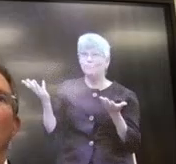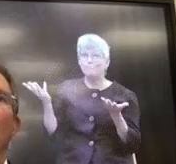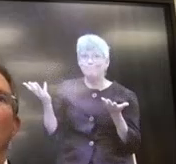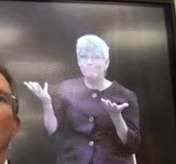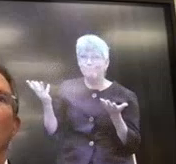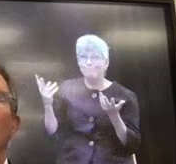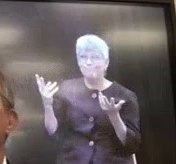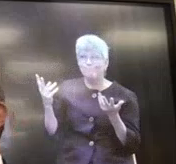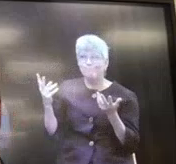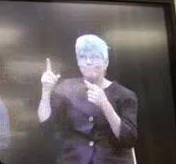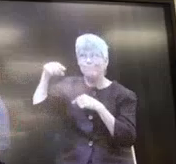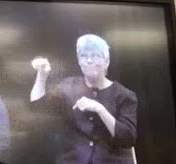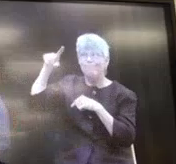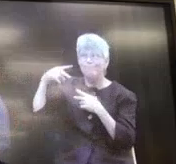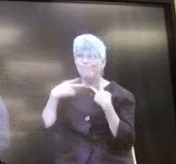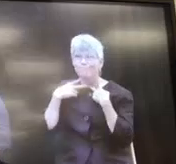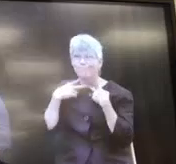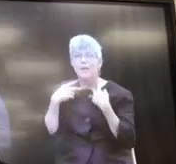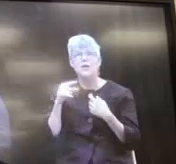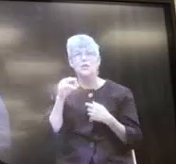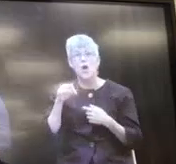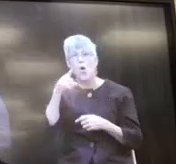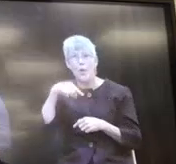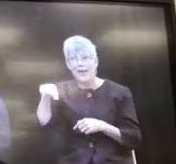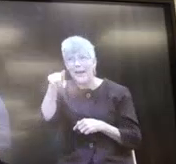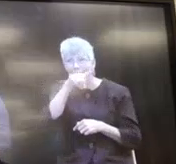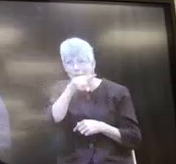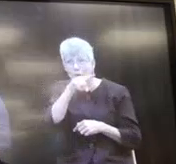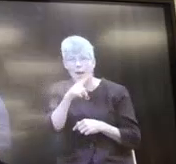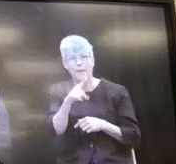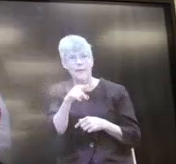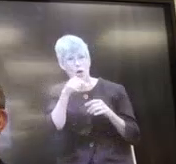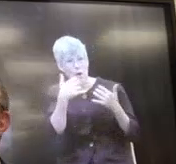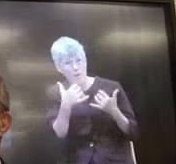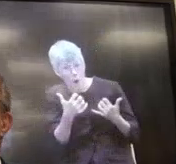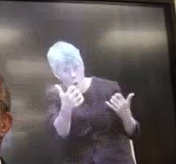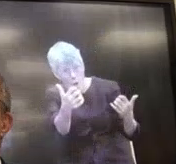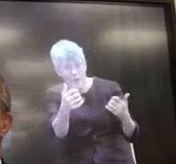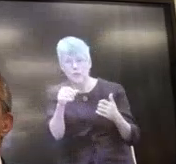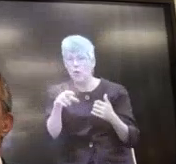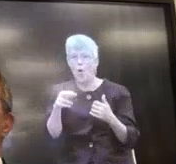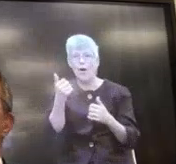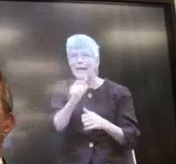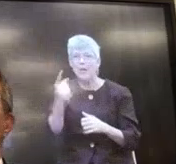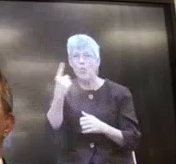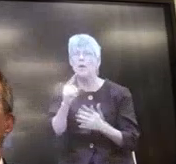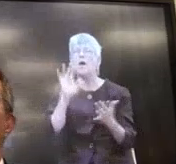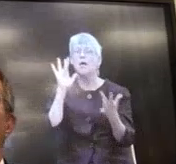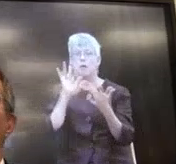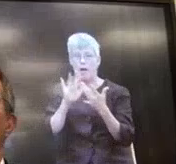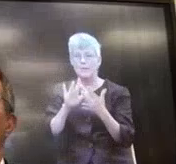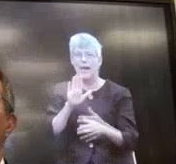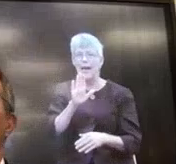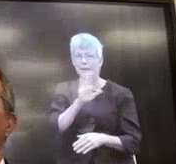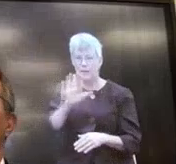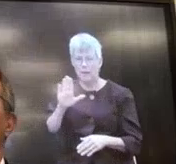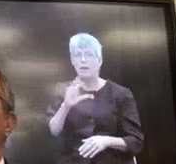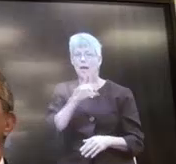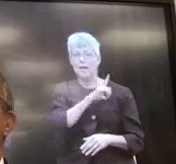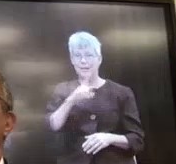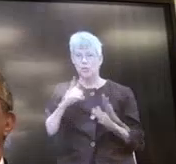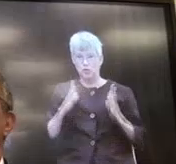going to say this to anybody that's listening out there in our audience in here today. We need to contact our legislators. We